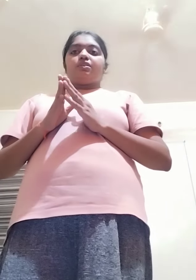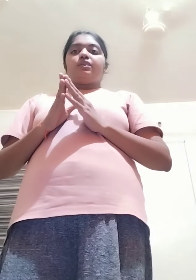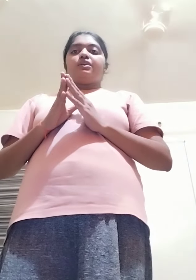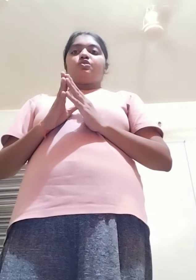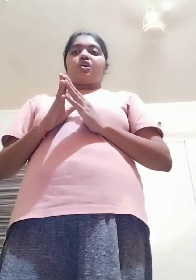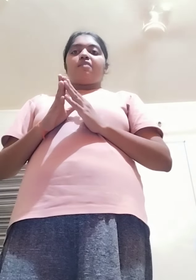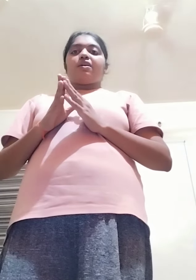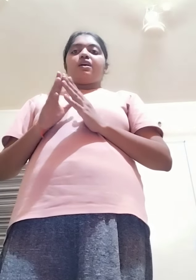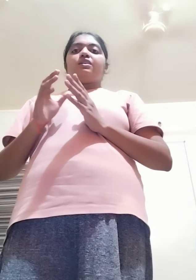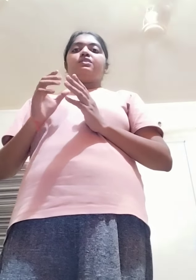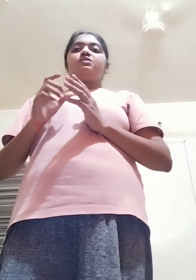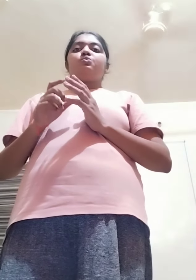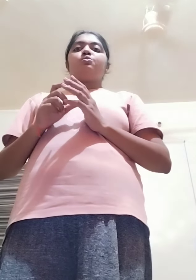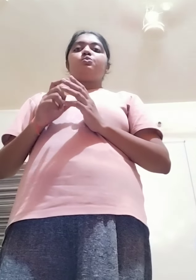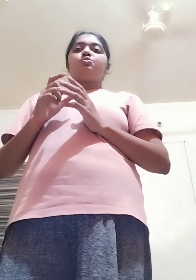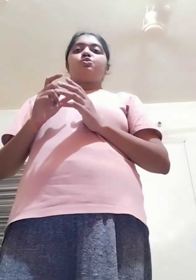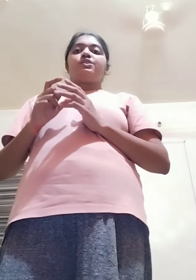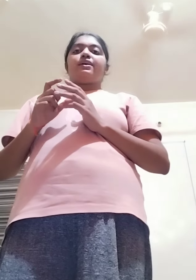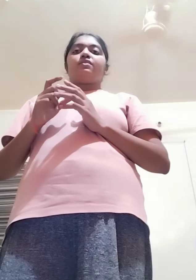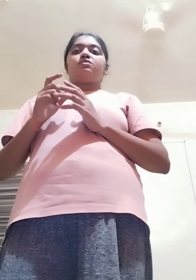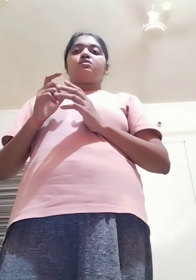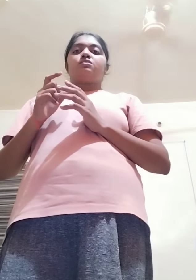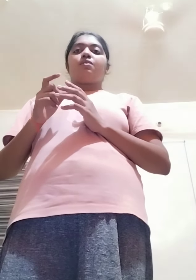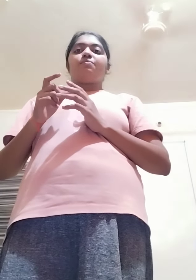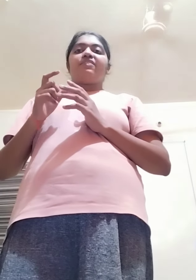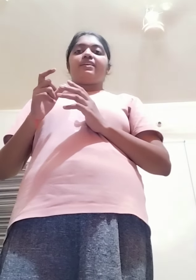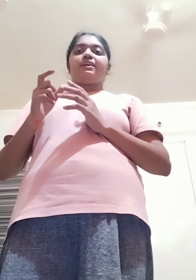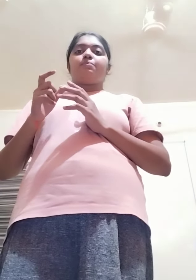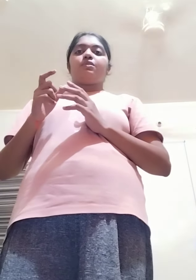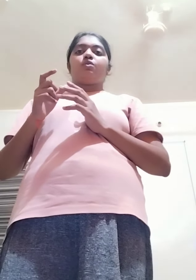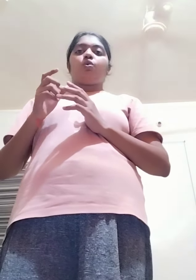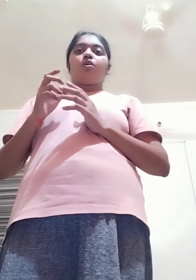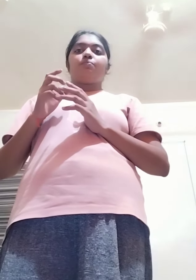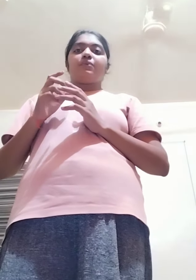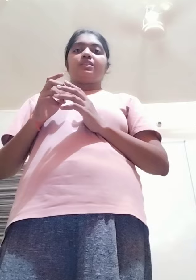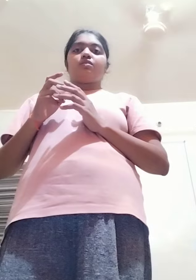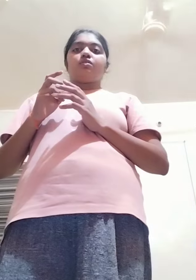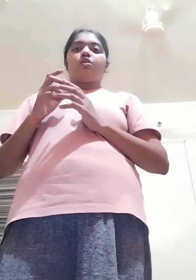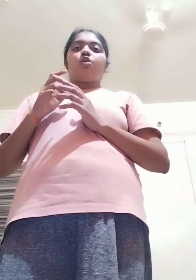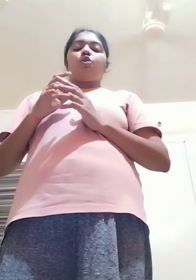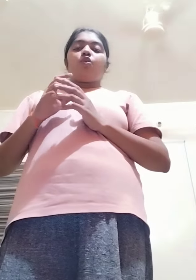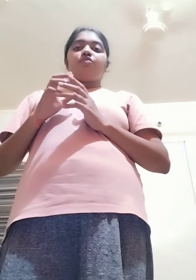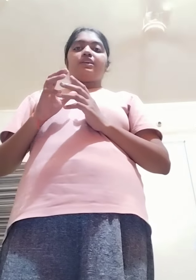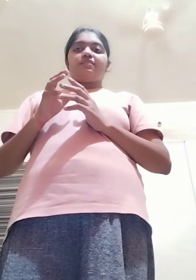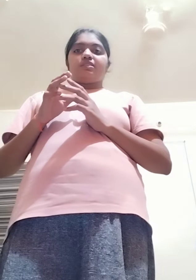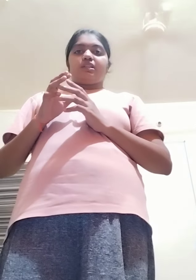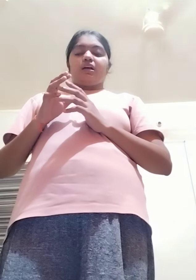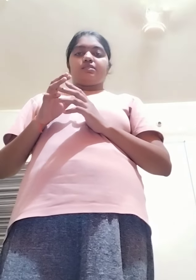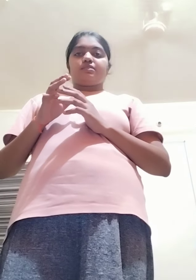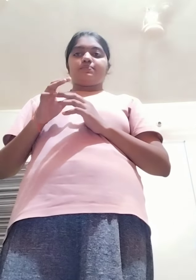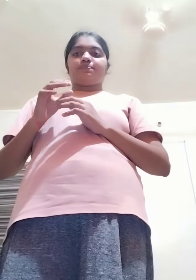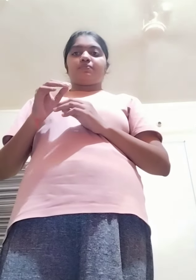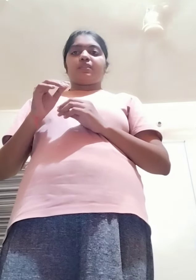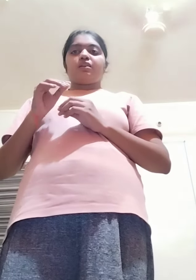in Java is used to share some variable or method of a given class.